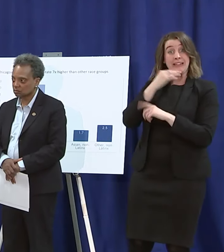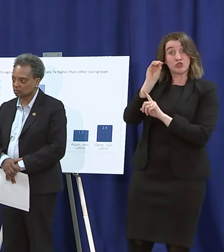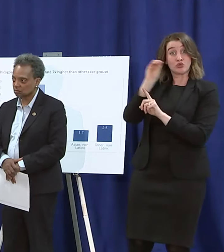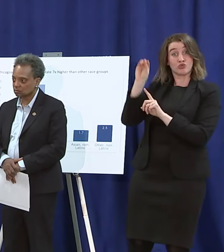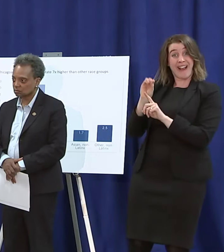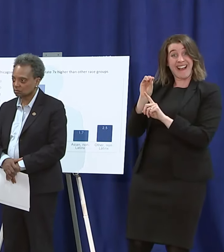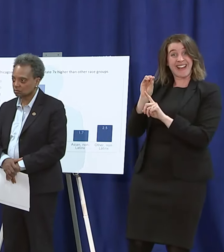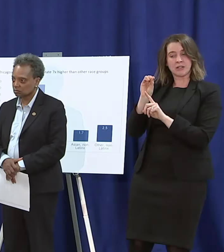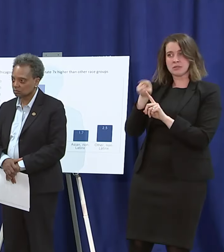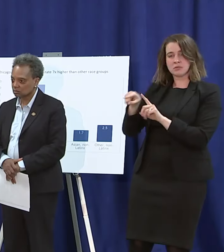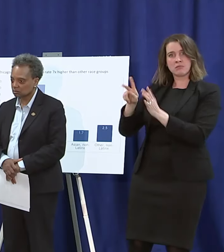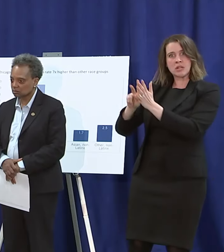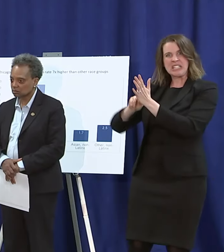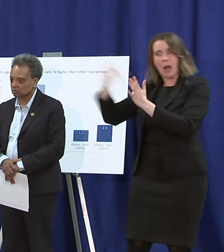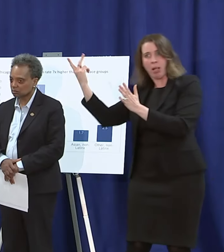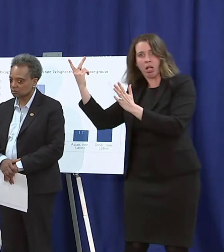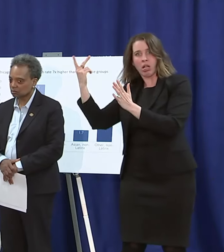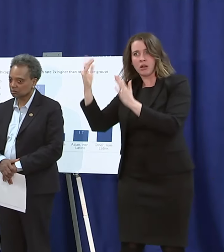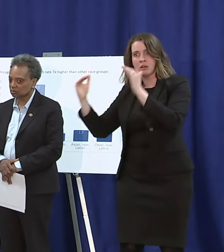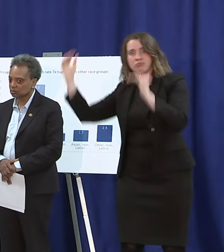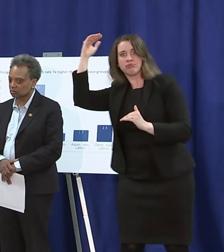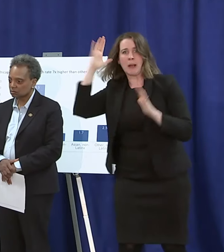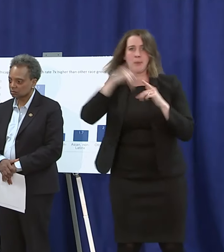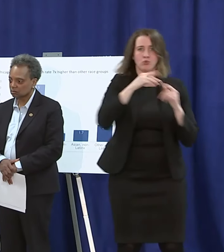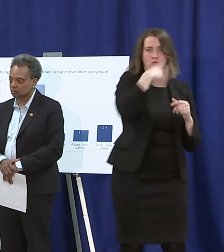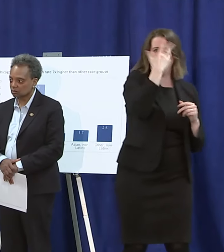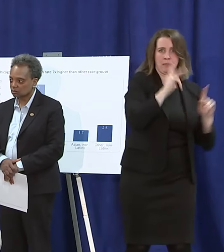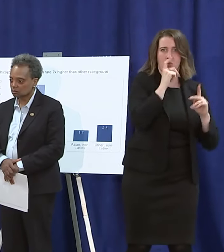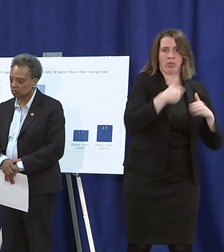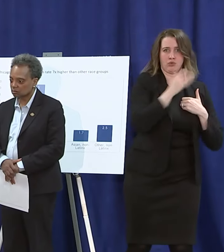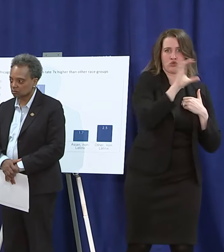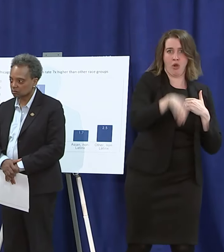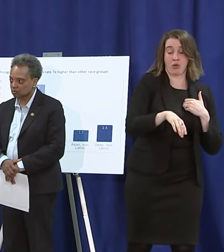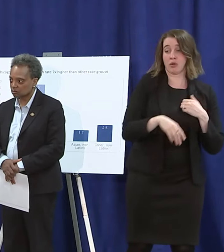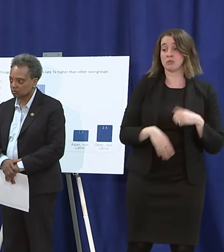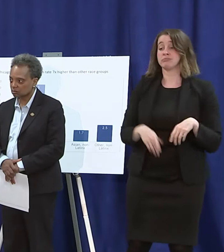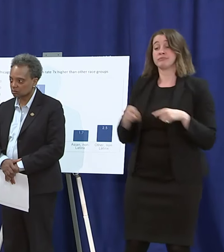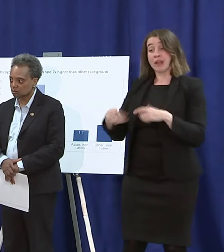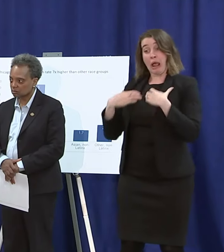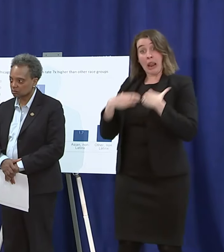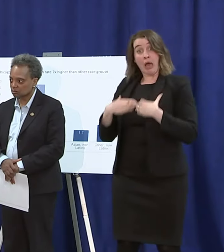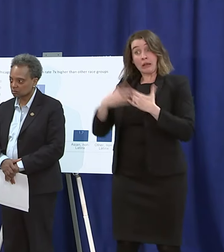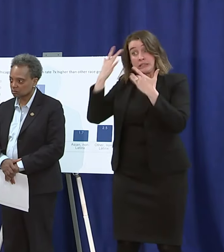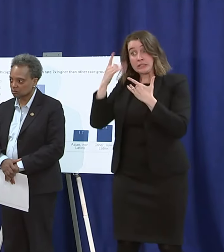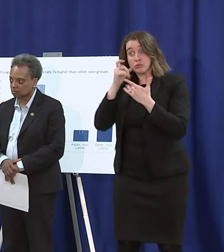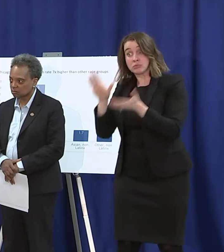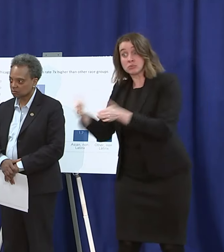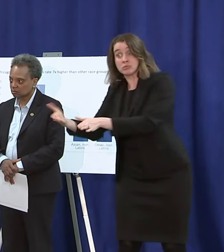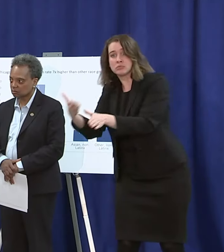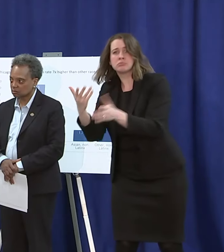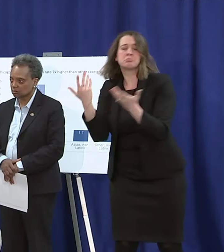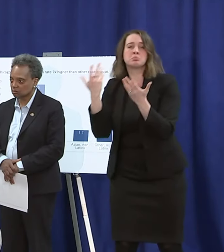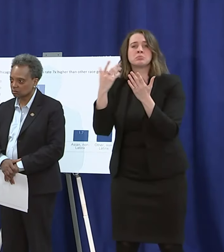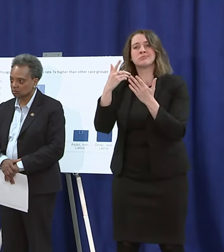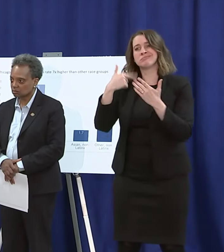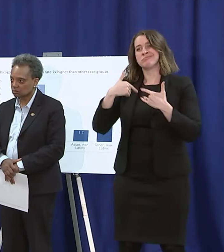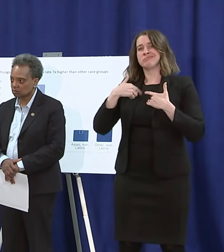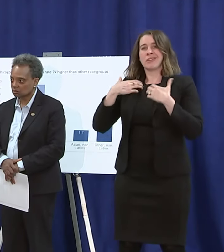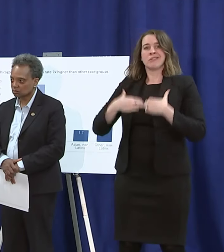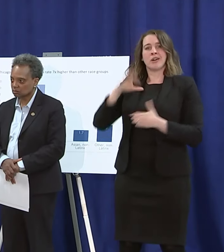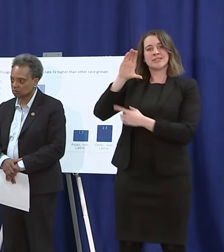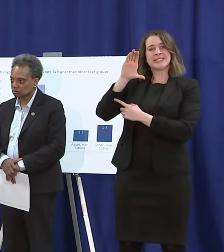double the rates of what they are in whites in Chicago. Lung diseases, deaths related to lung diseases like COPD are more